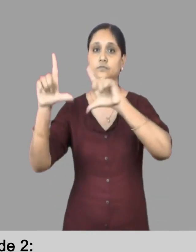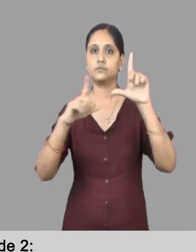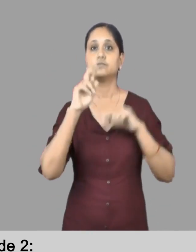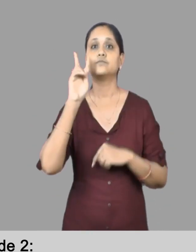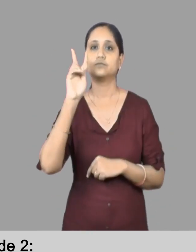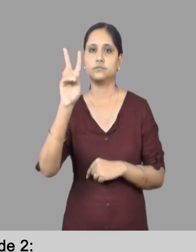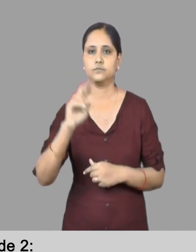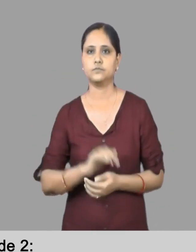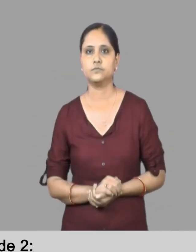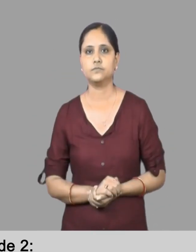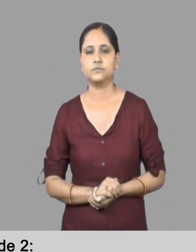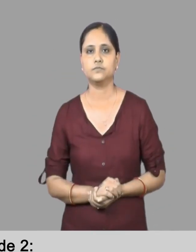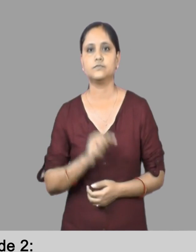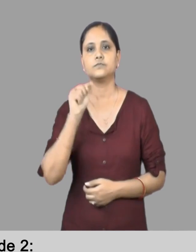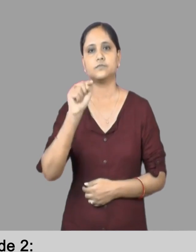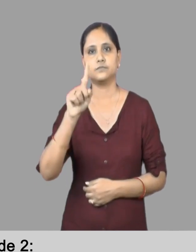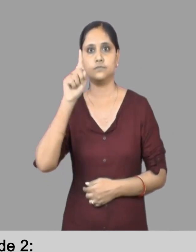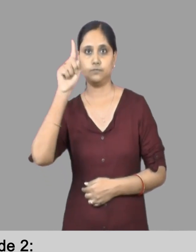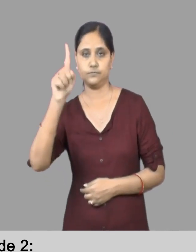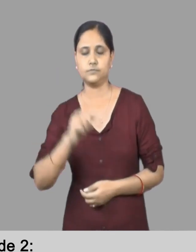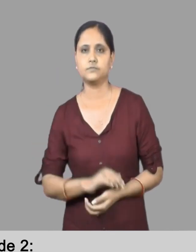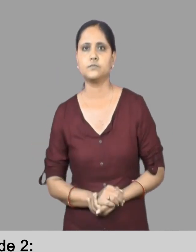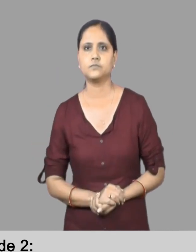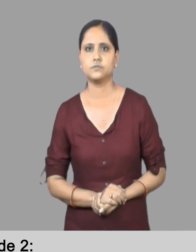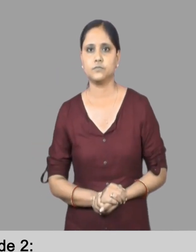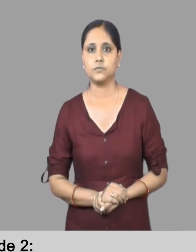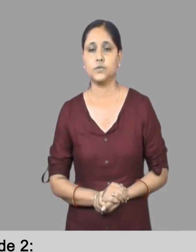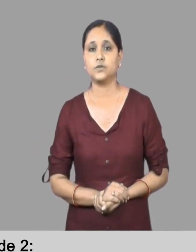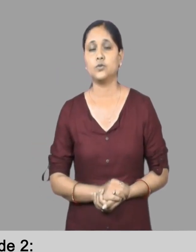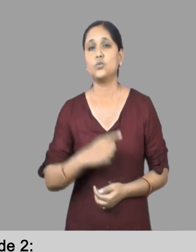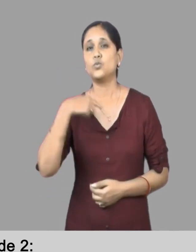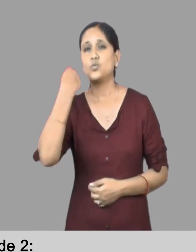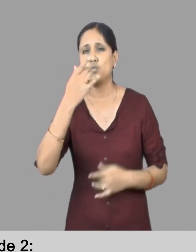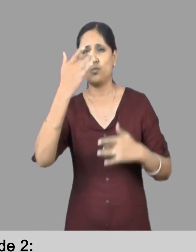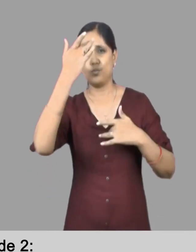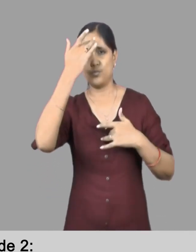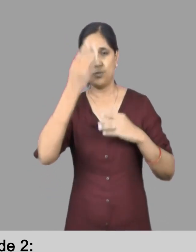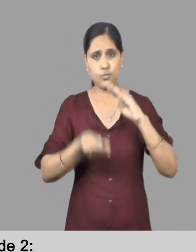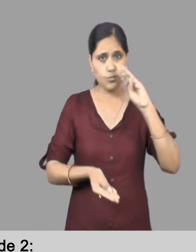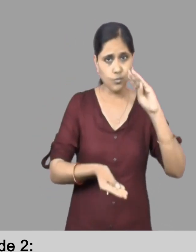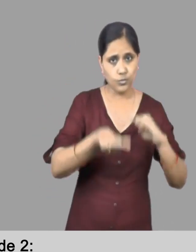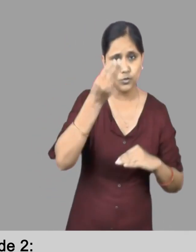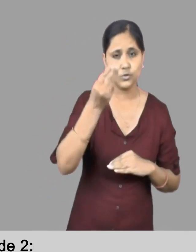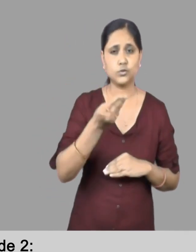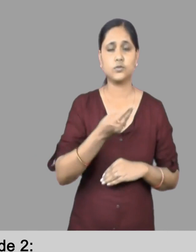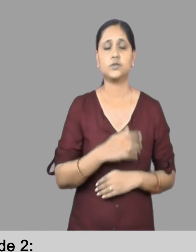Slide 2.1. All employees with higher risk, that is older